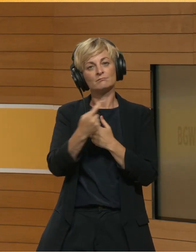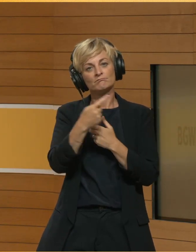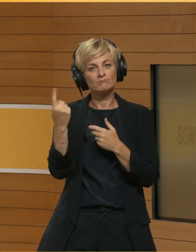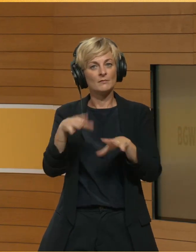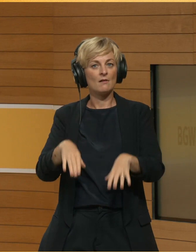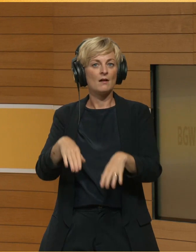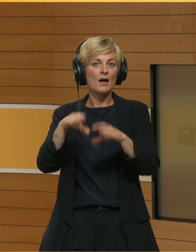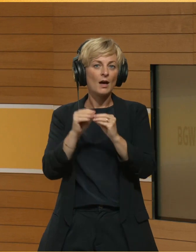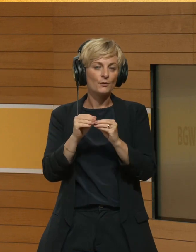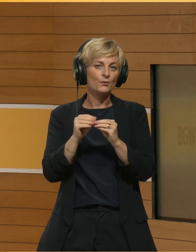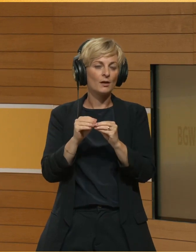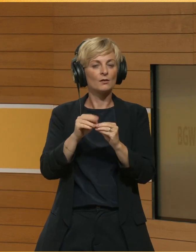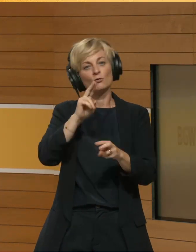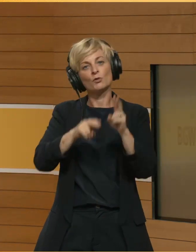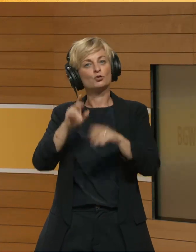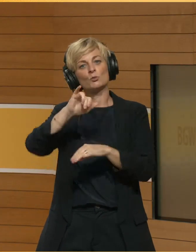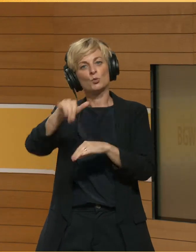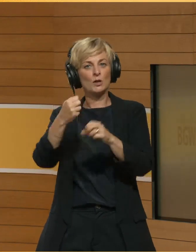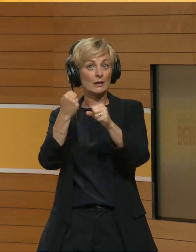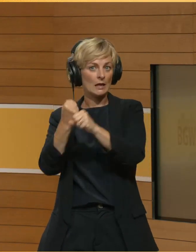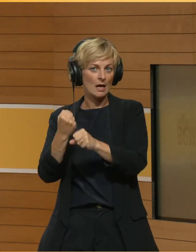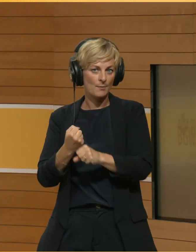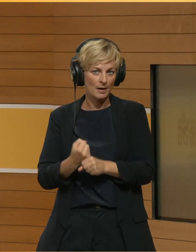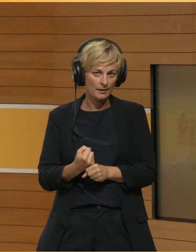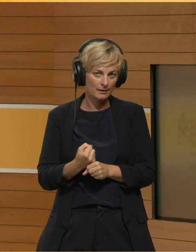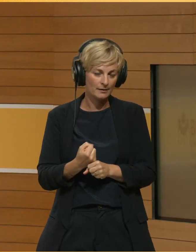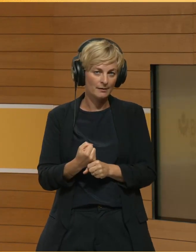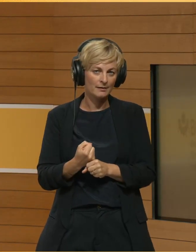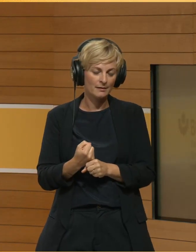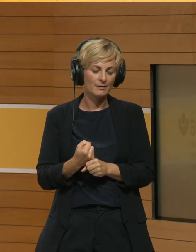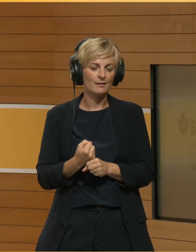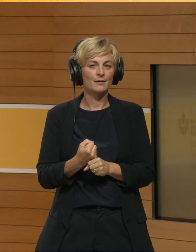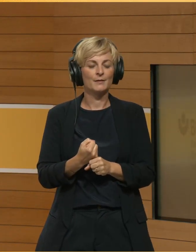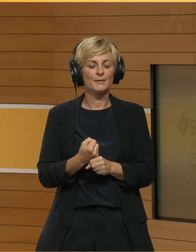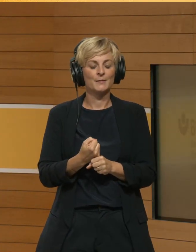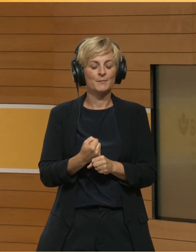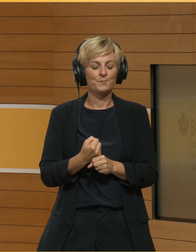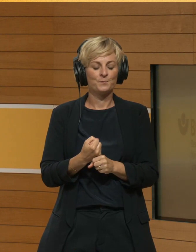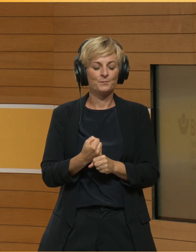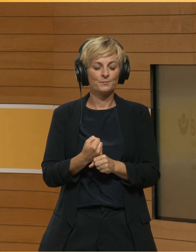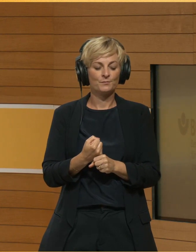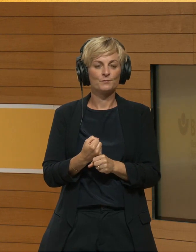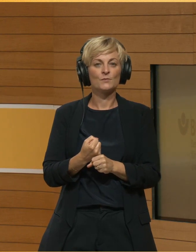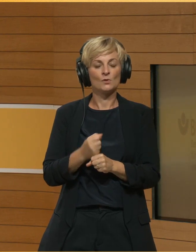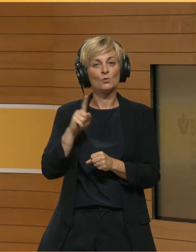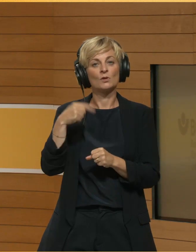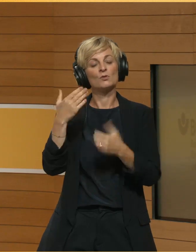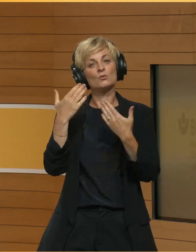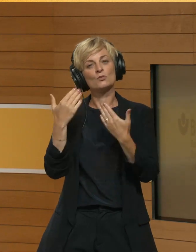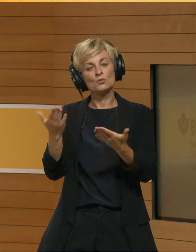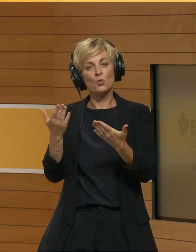nursing scientists of bachelor level, so they have a backup and they can develop their own